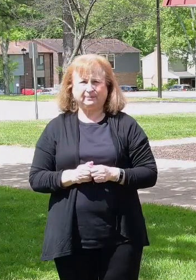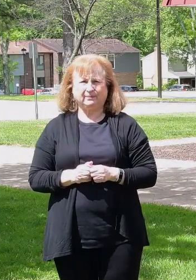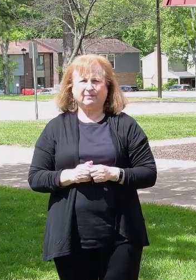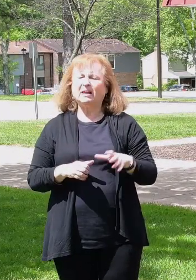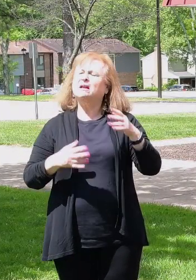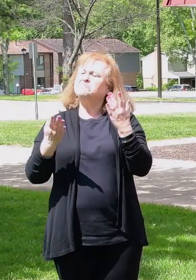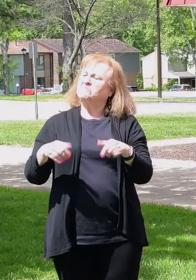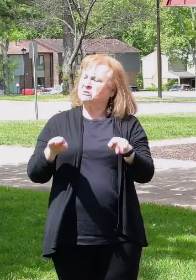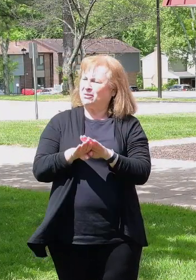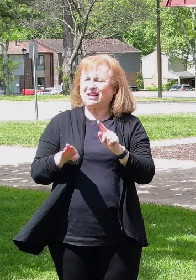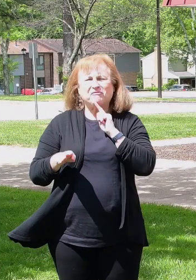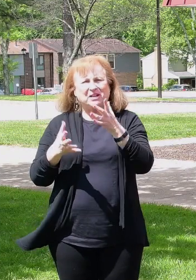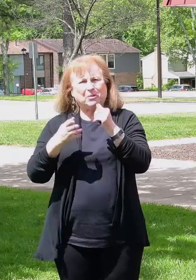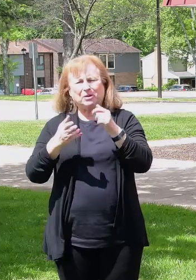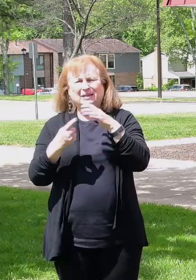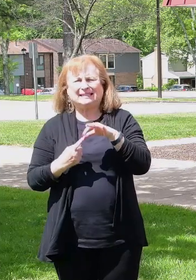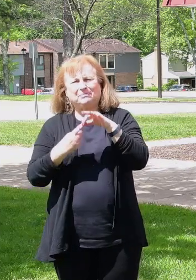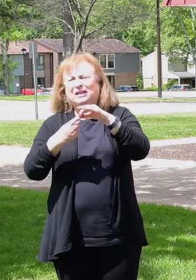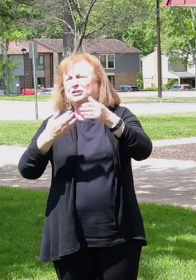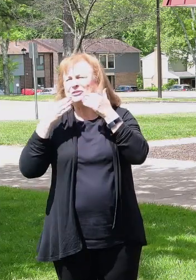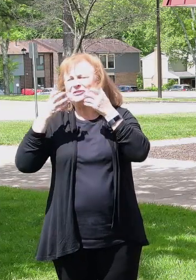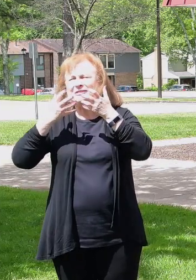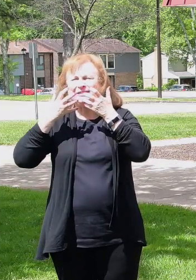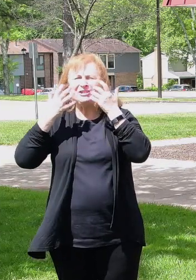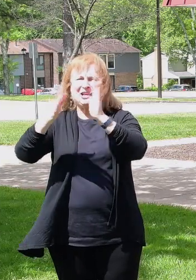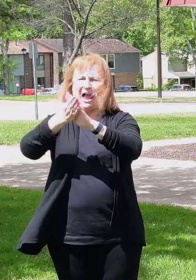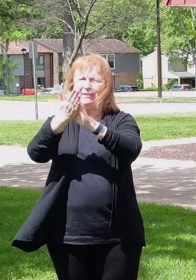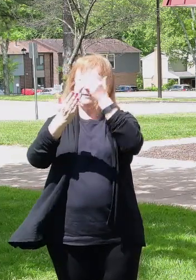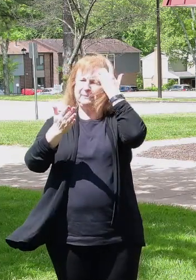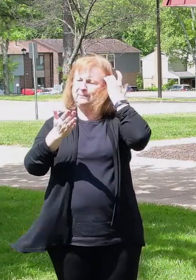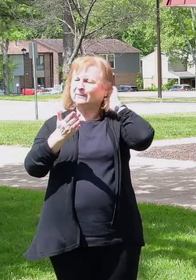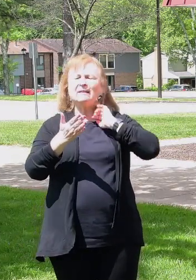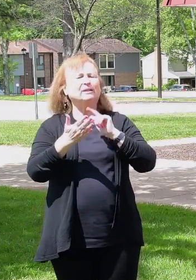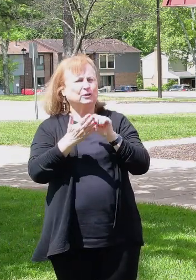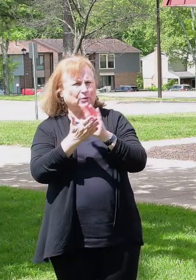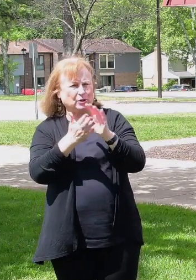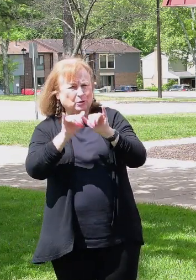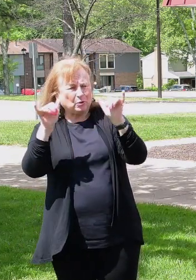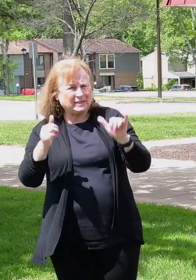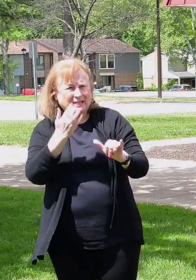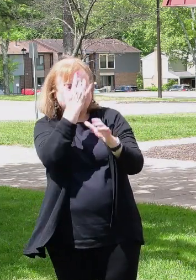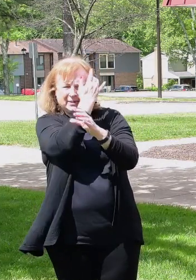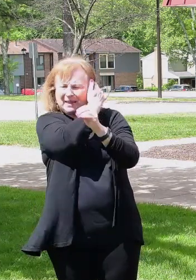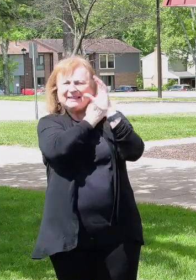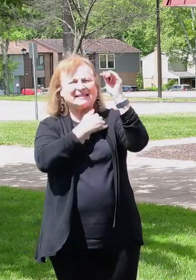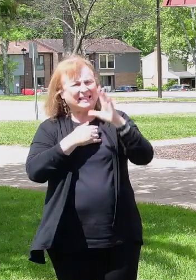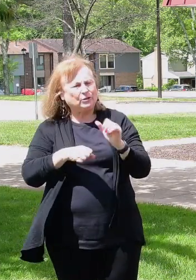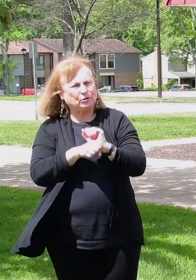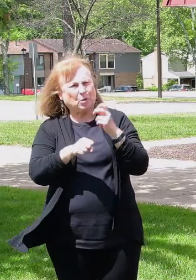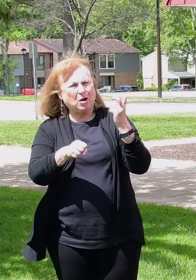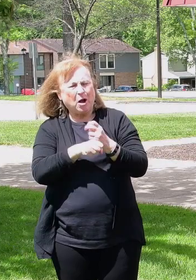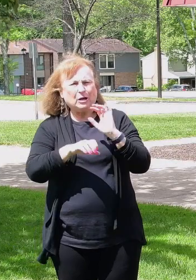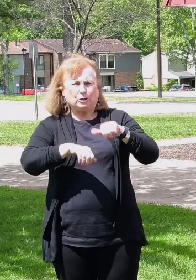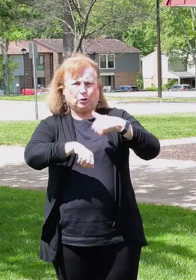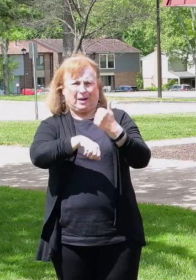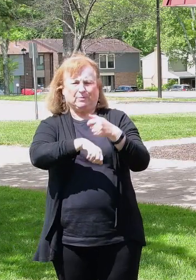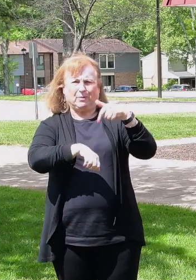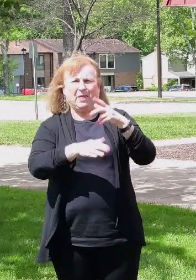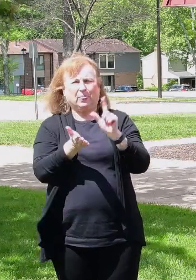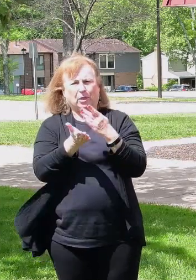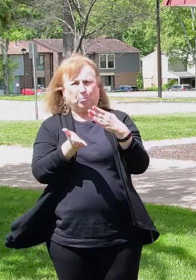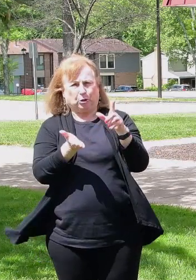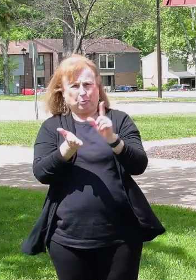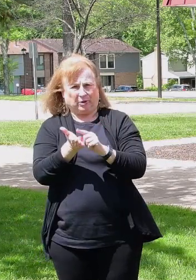In closing, I really want to give a special shout out to our school system and our educators for working so hard to implement the